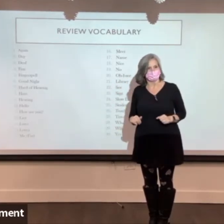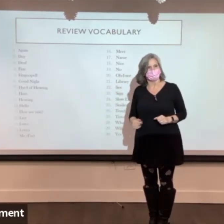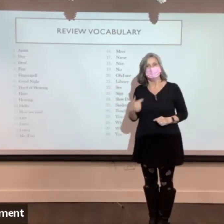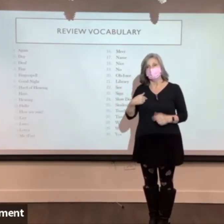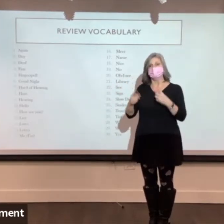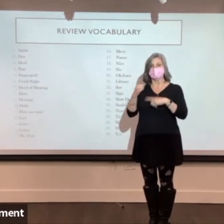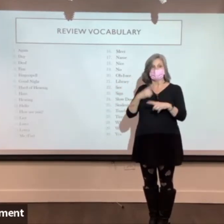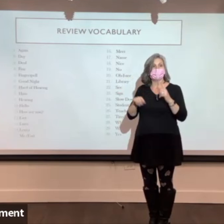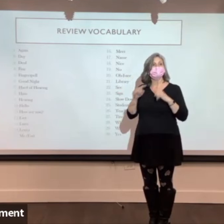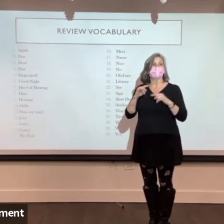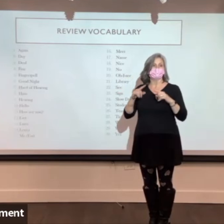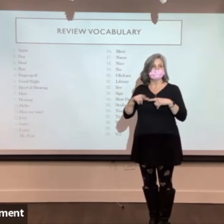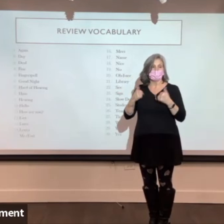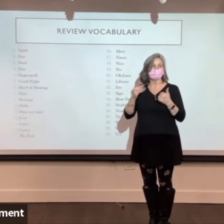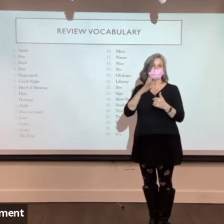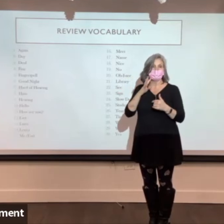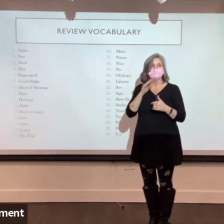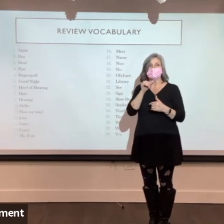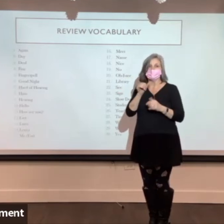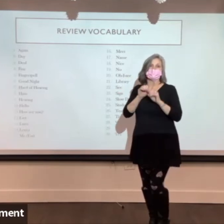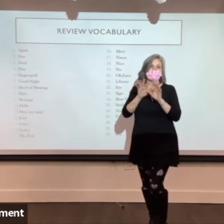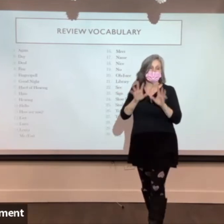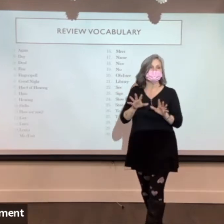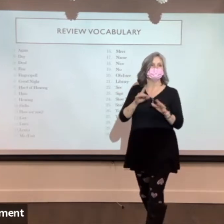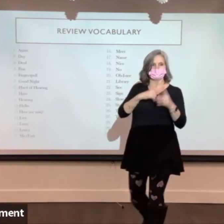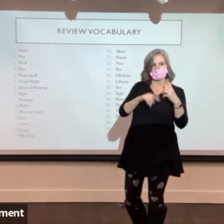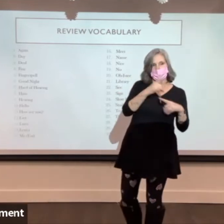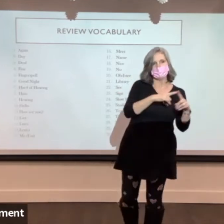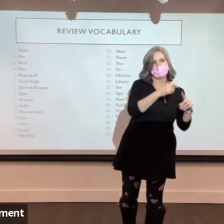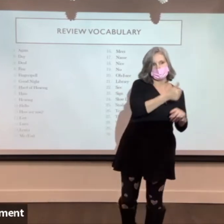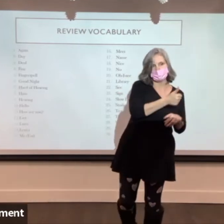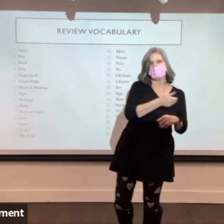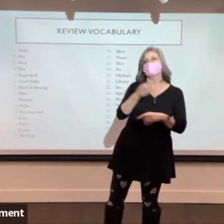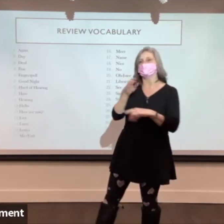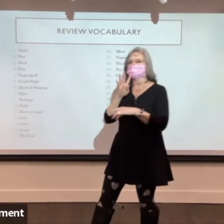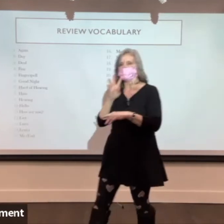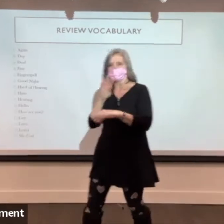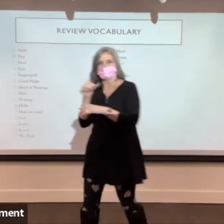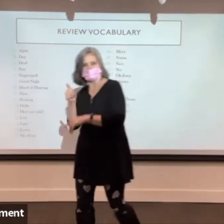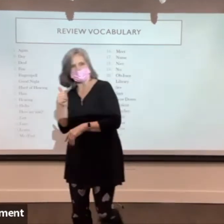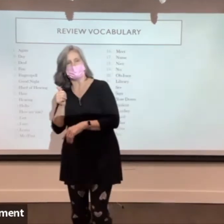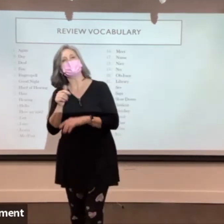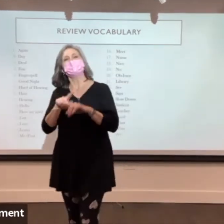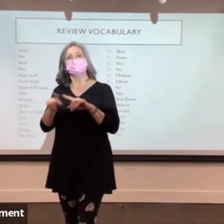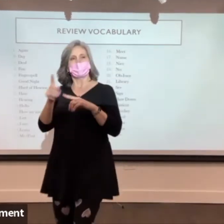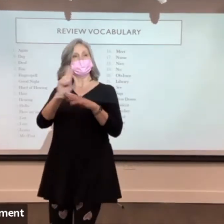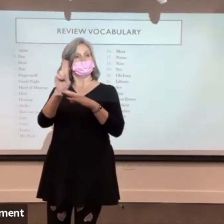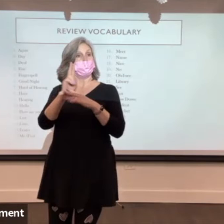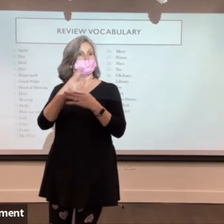simultaneously. I can sign while I'm talking. It's not as clear as if I'm just signing by itself or talking by myself, but I can use both